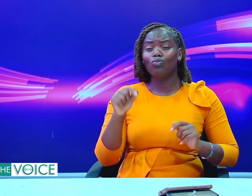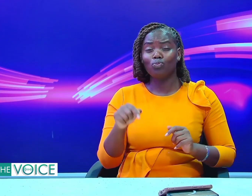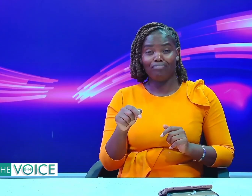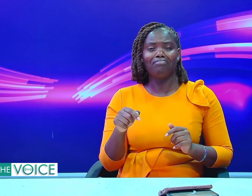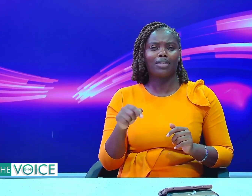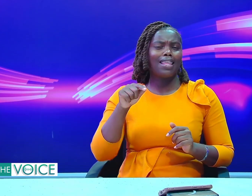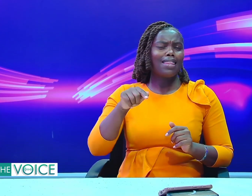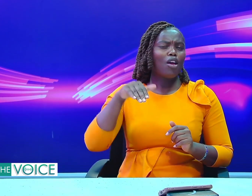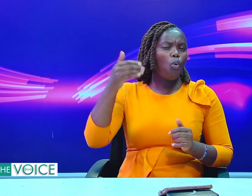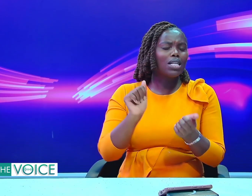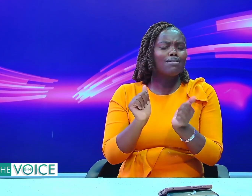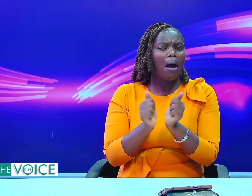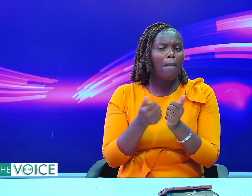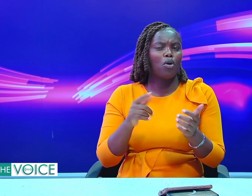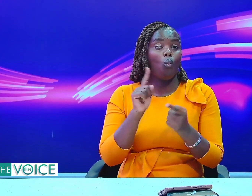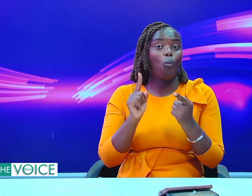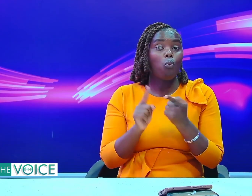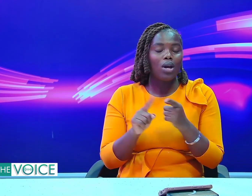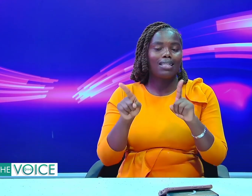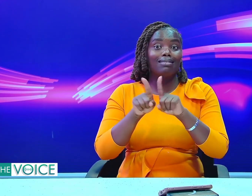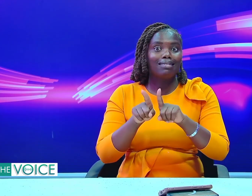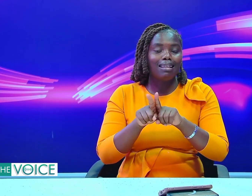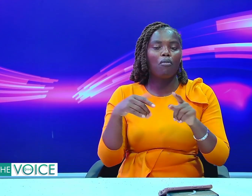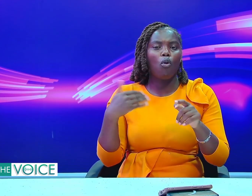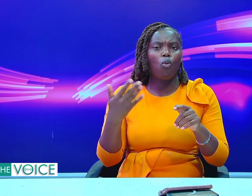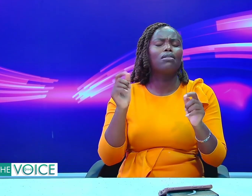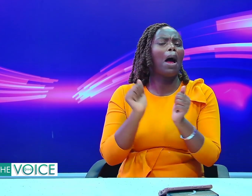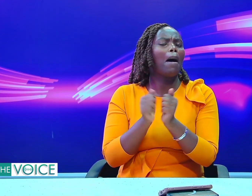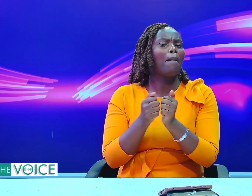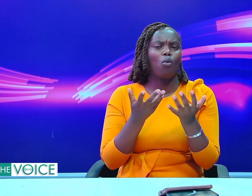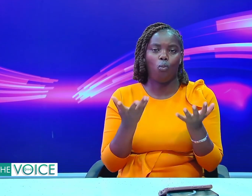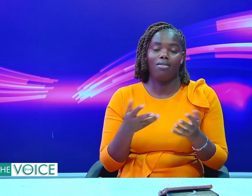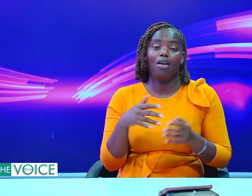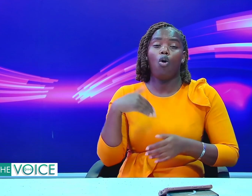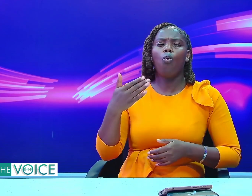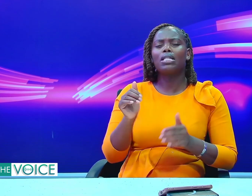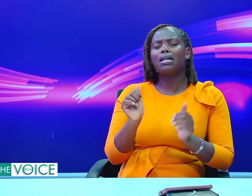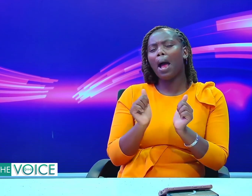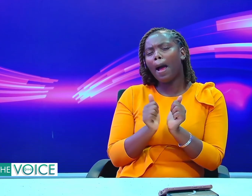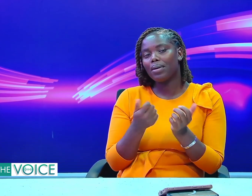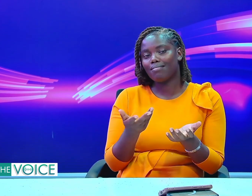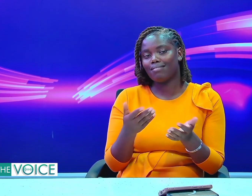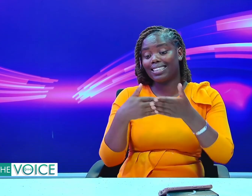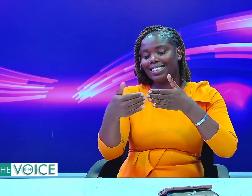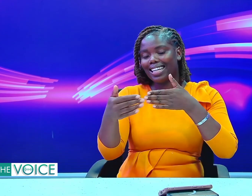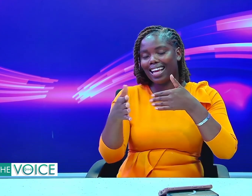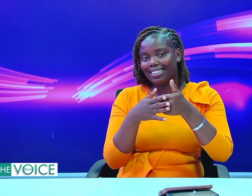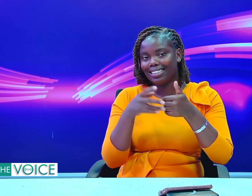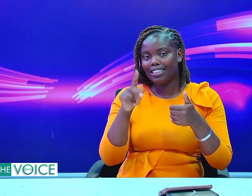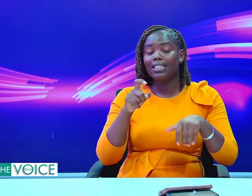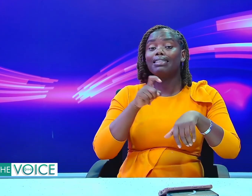and different issues in the world of today. The show always